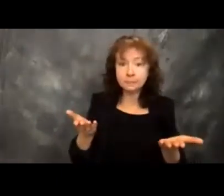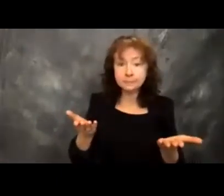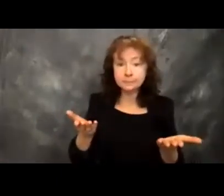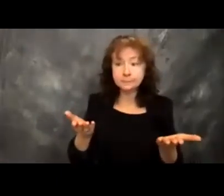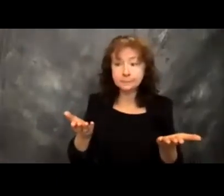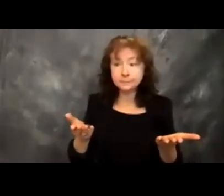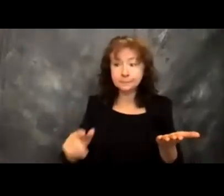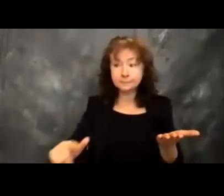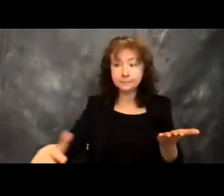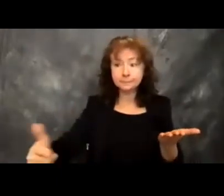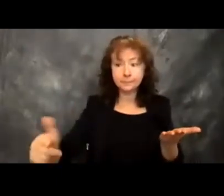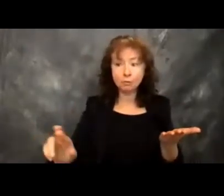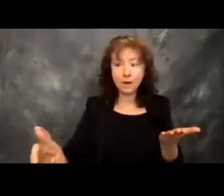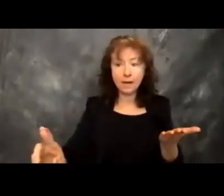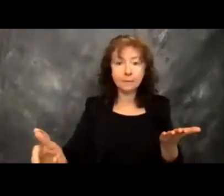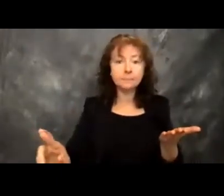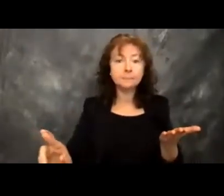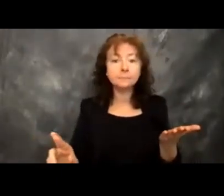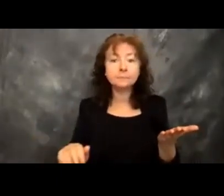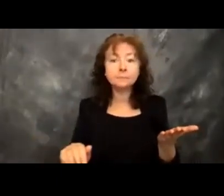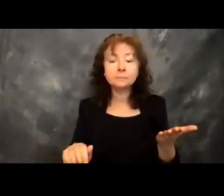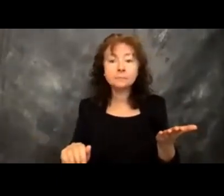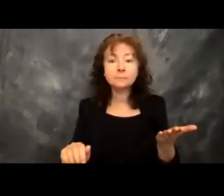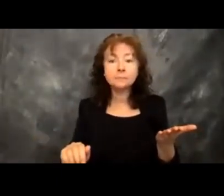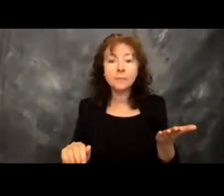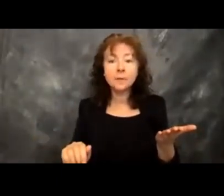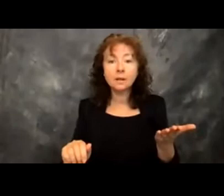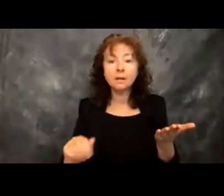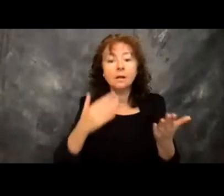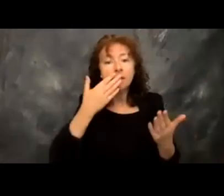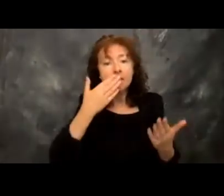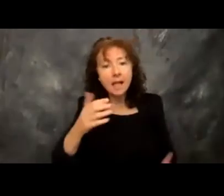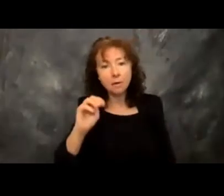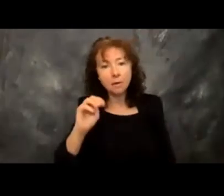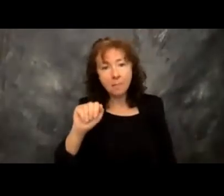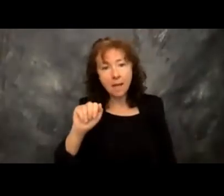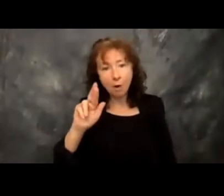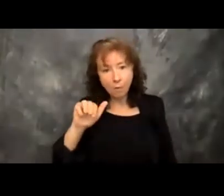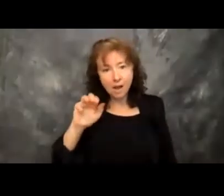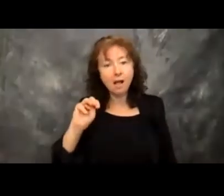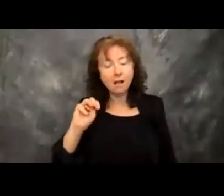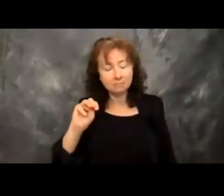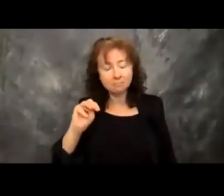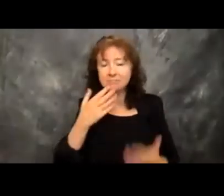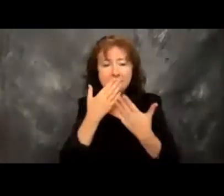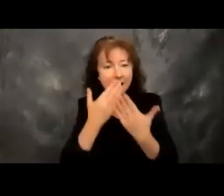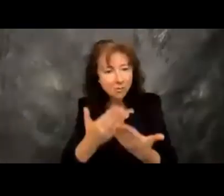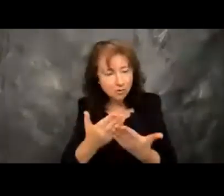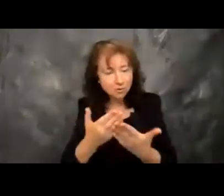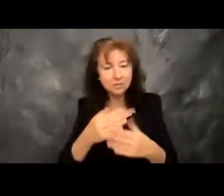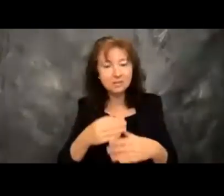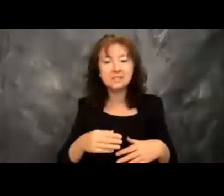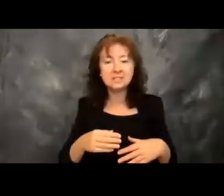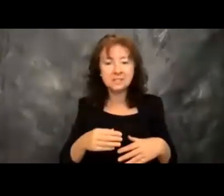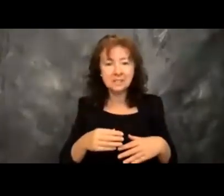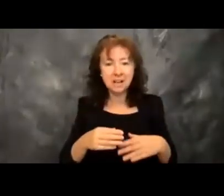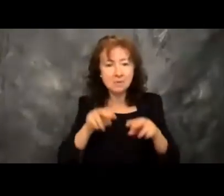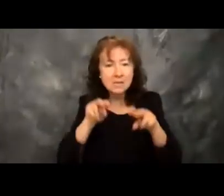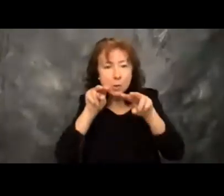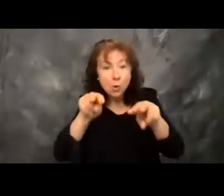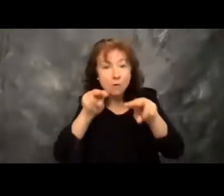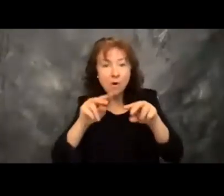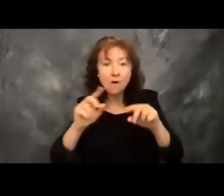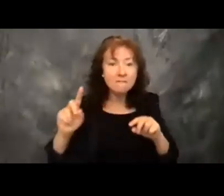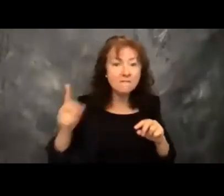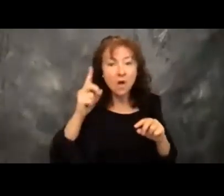Thank you very much, Mariam. Thank you for your presentation, and we are looking forward to having the first woman parliamentarian